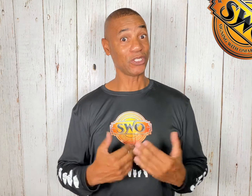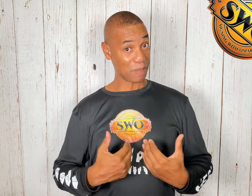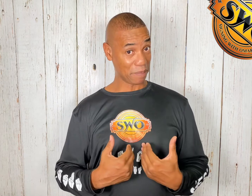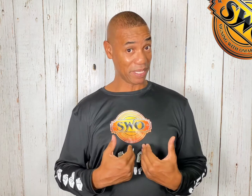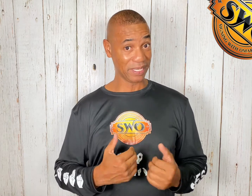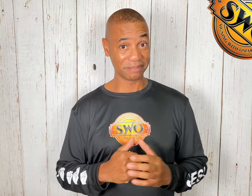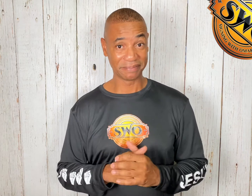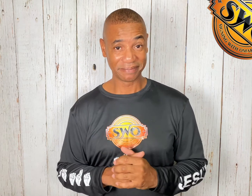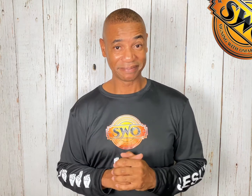my opinion.